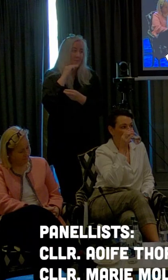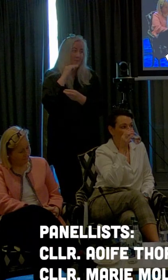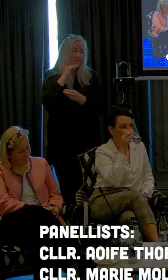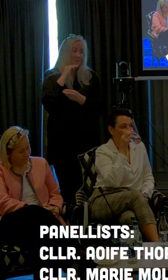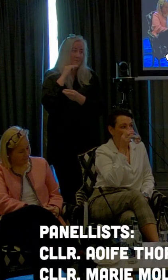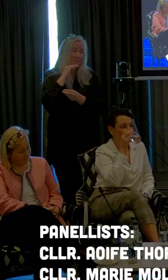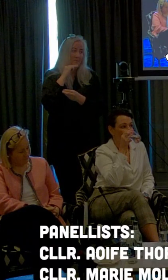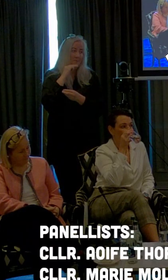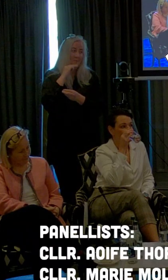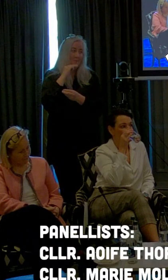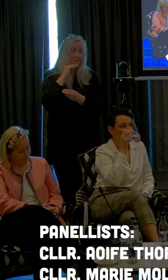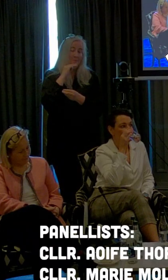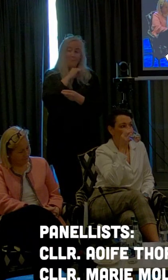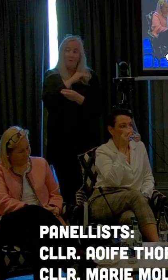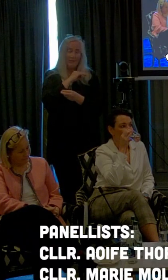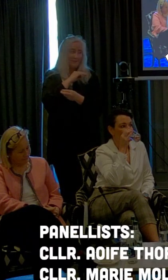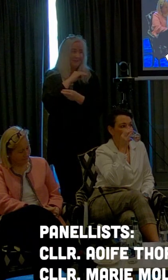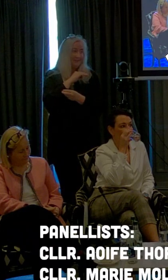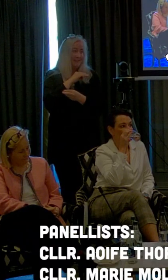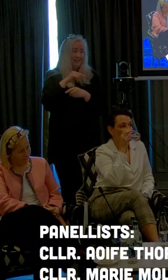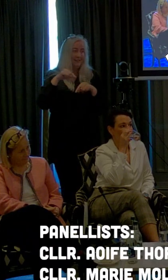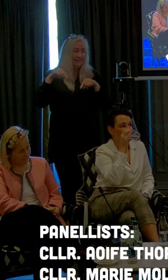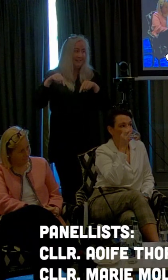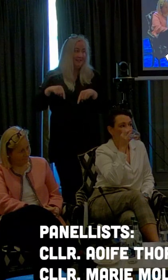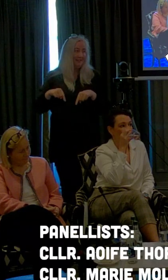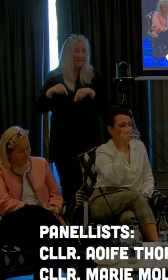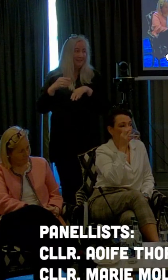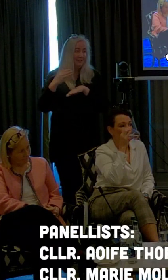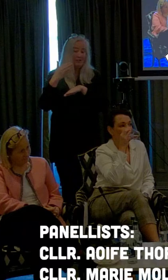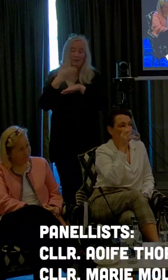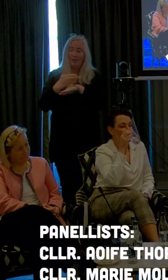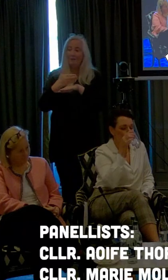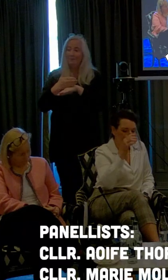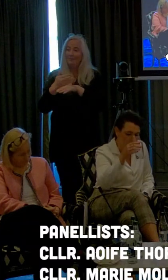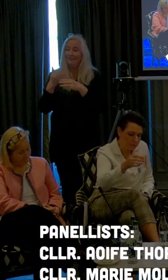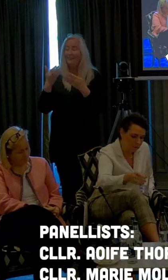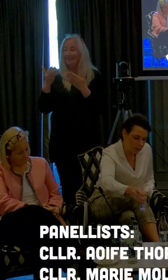this outside earlier on, is that this job has to be considered a full-time job.